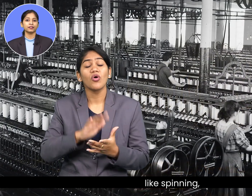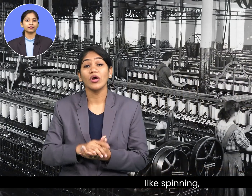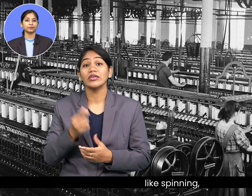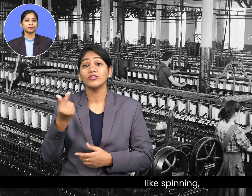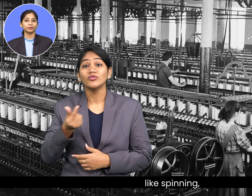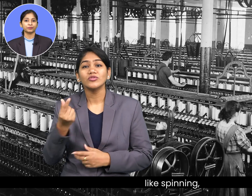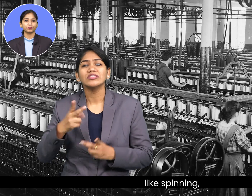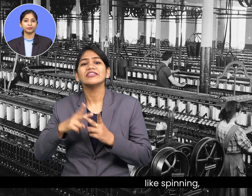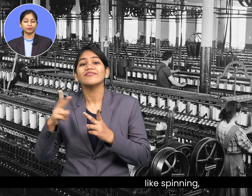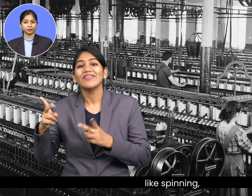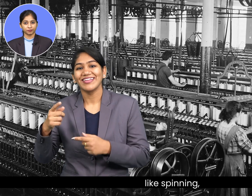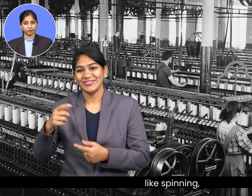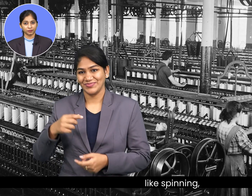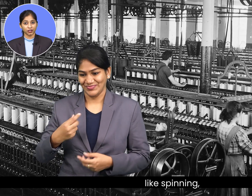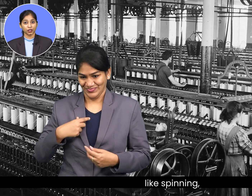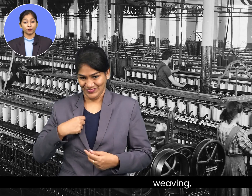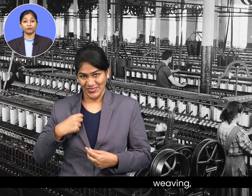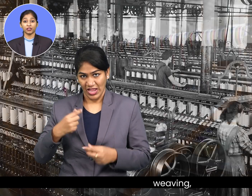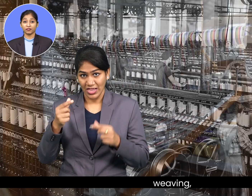spinning,